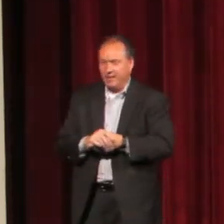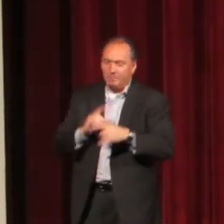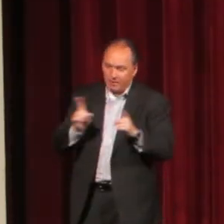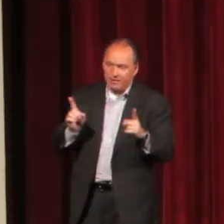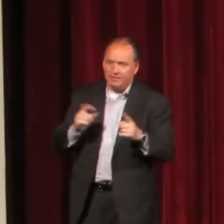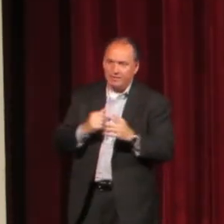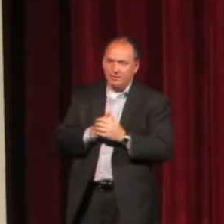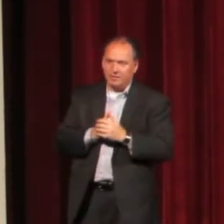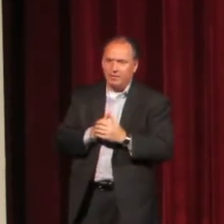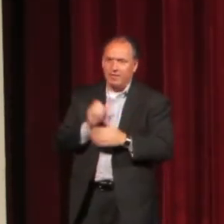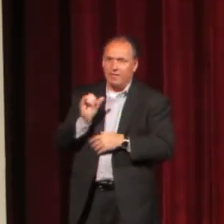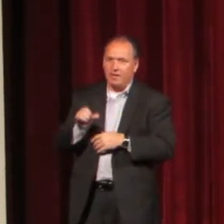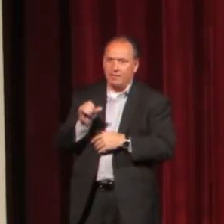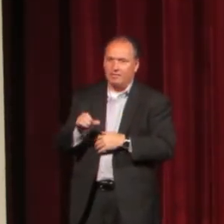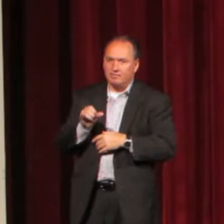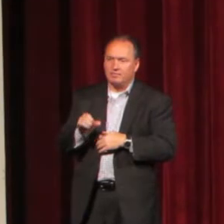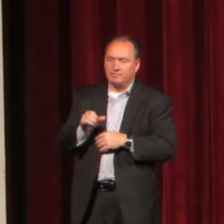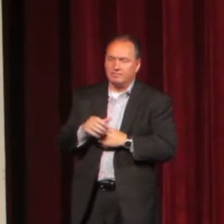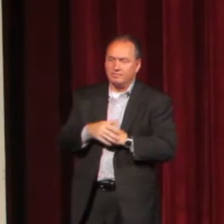But